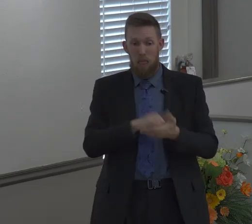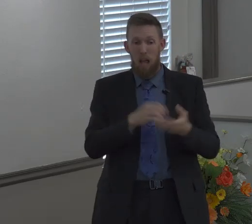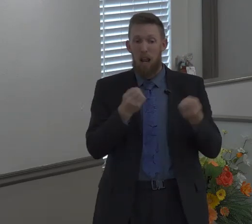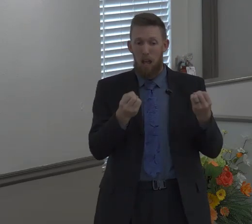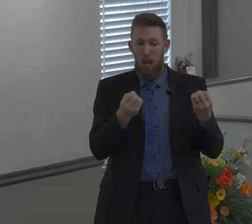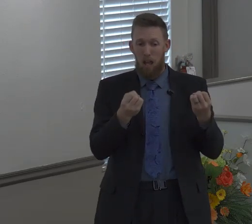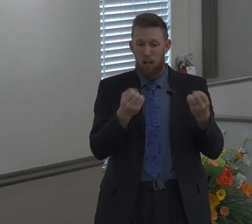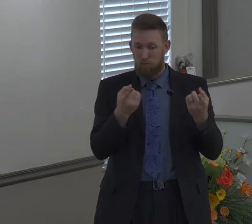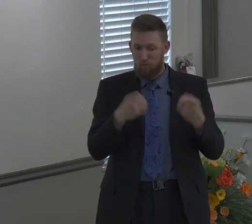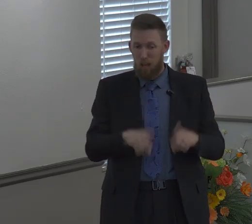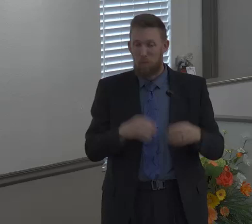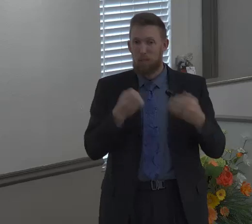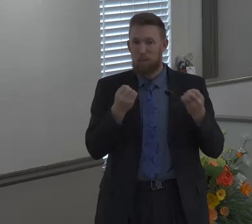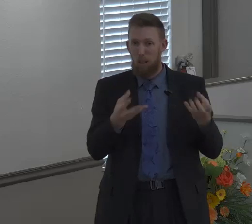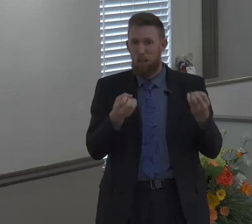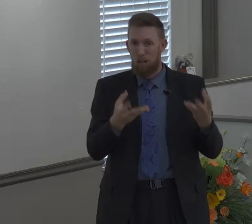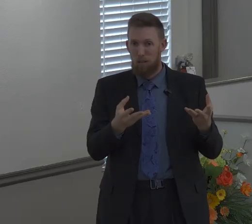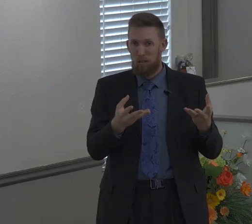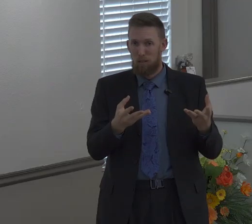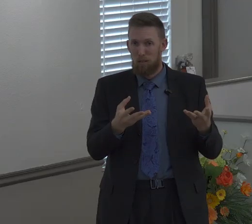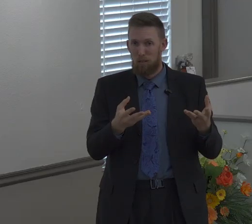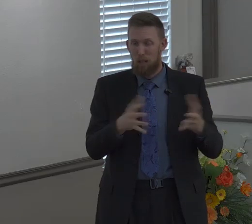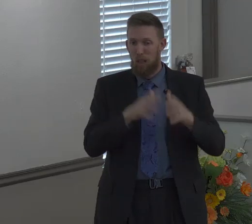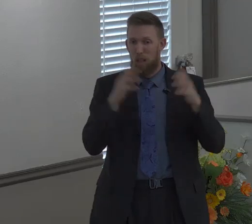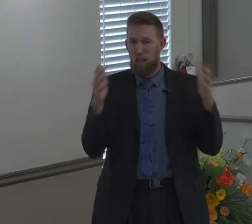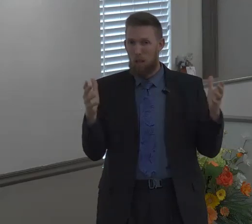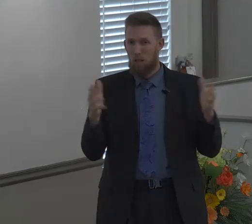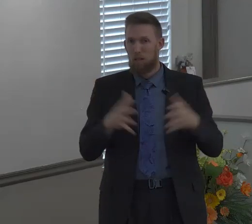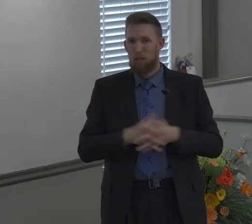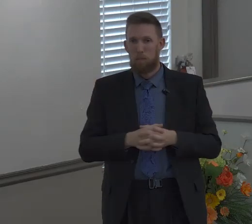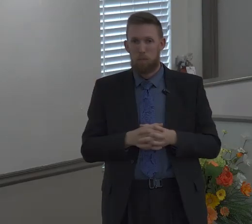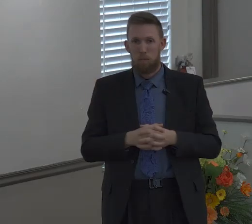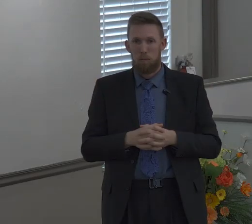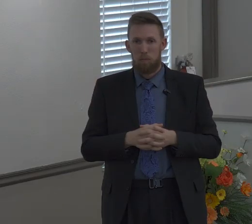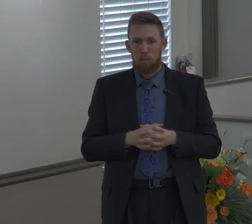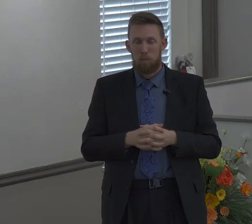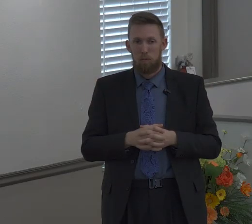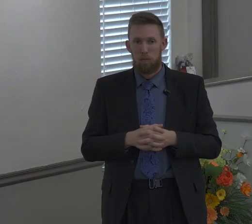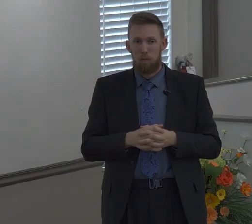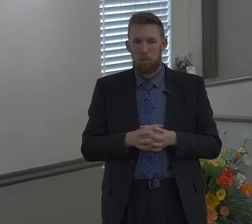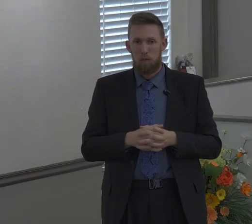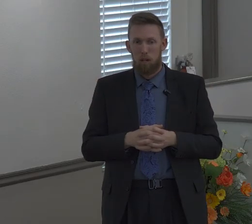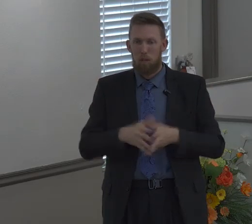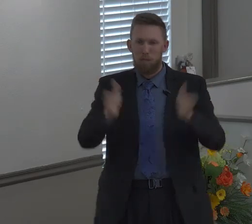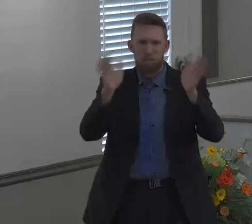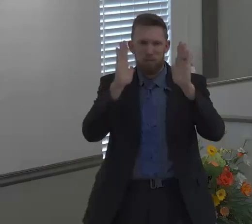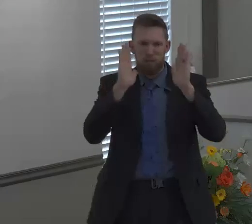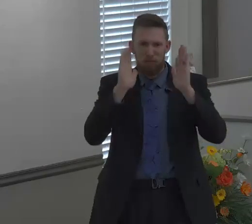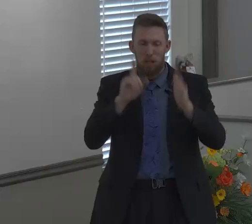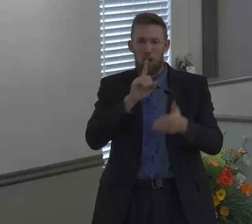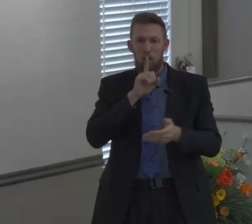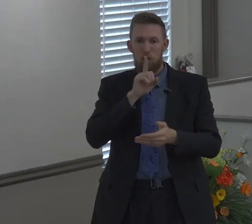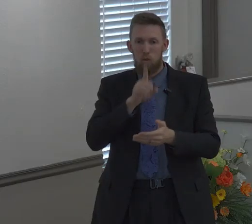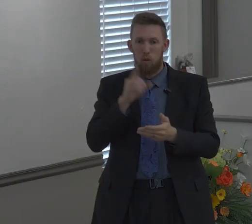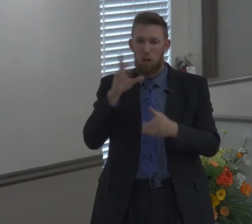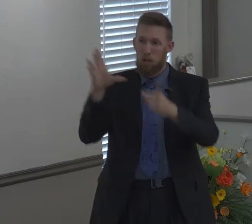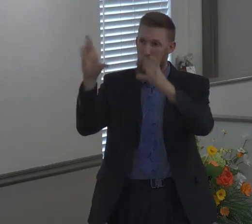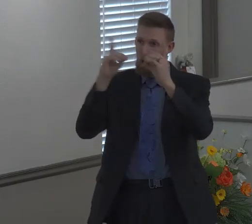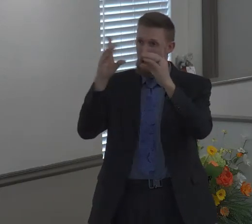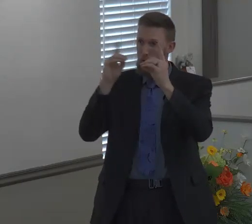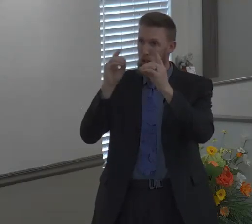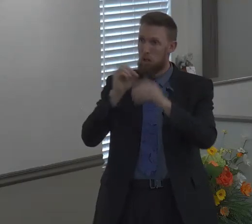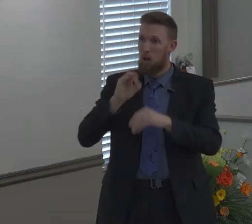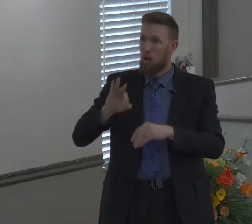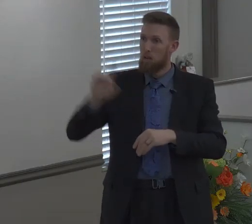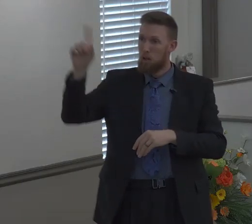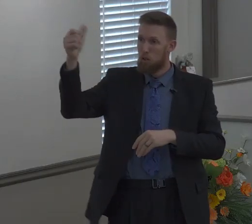lot of that. There's a lot of that. Listen to me closely. True doctrine of